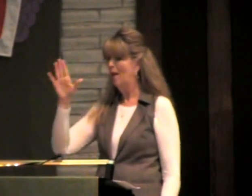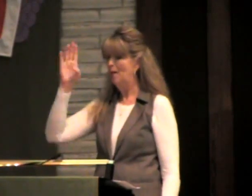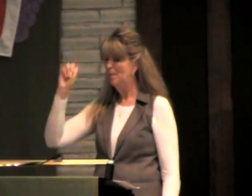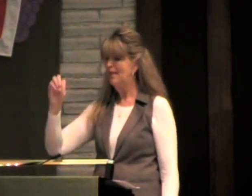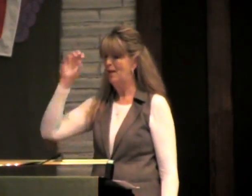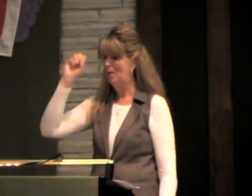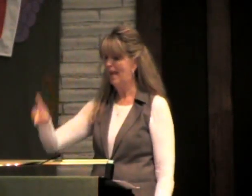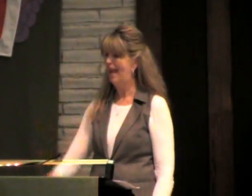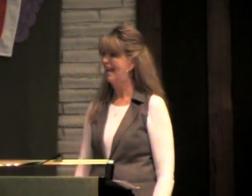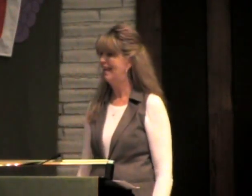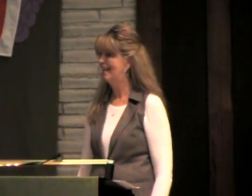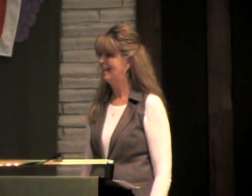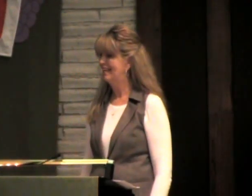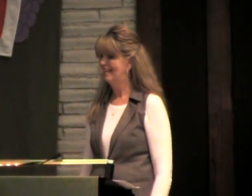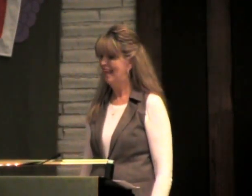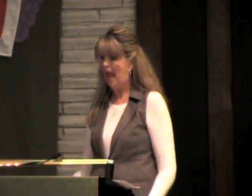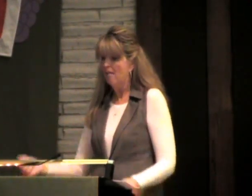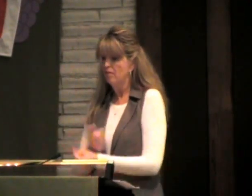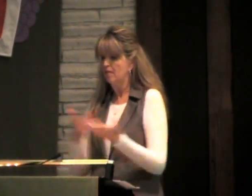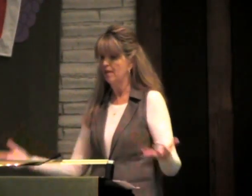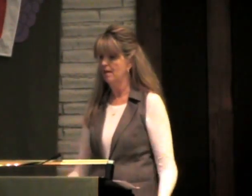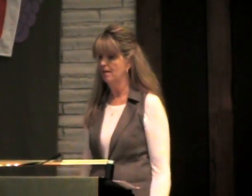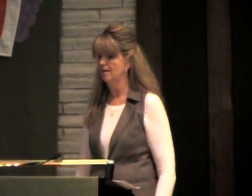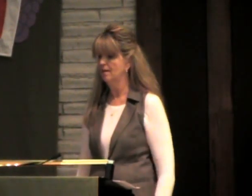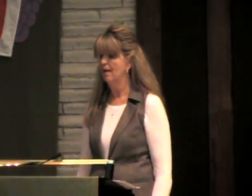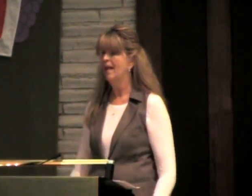happens, everything will be okay. Everything.